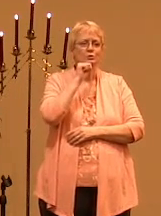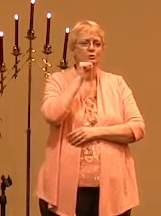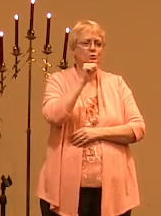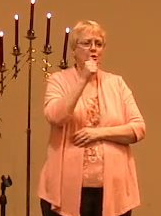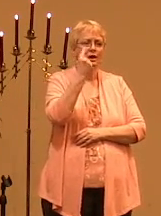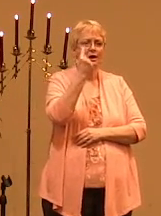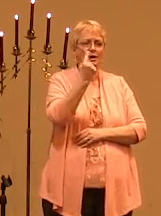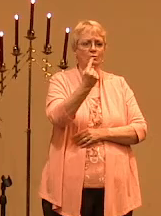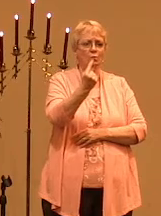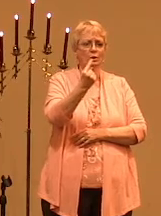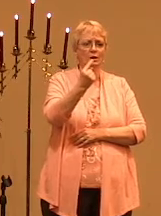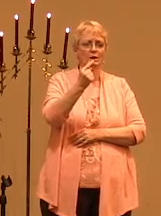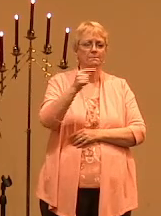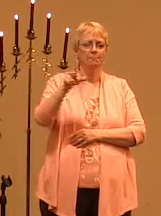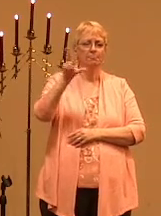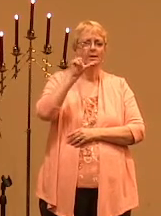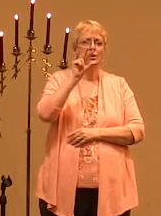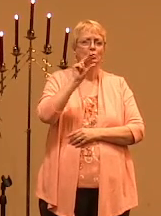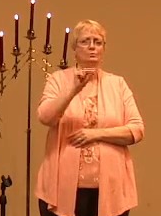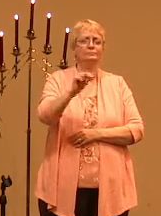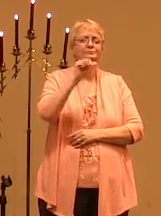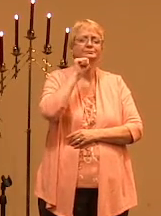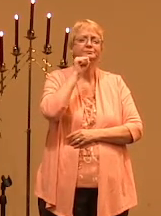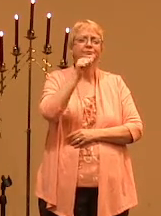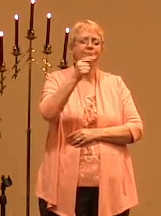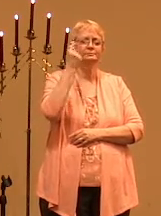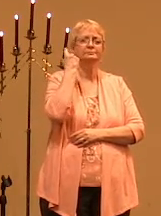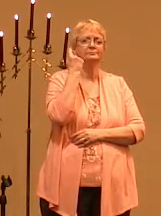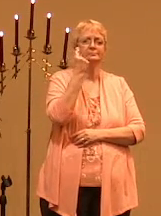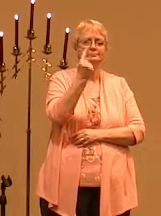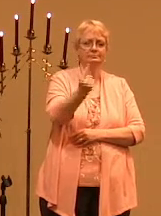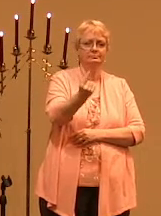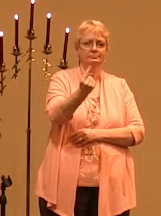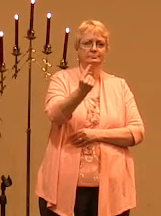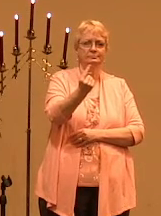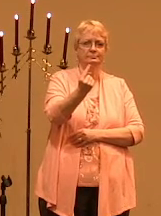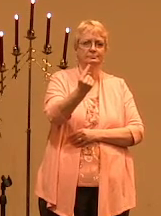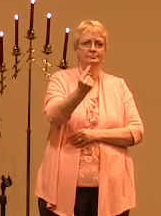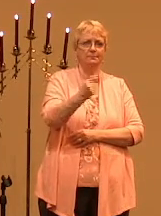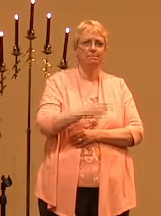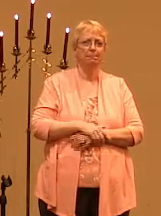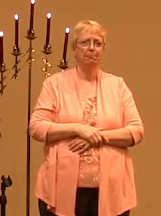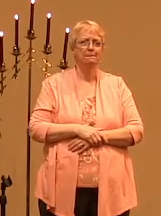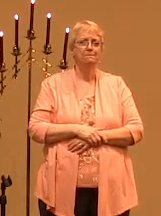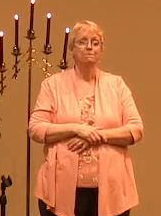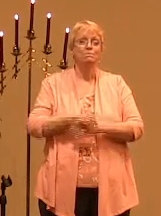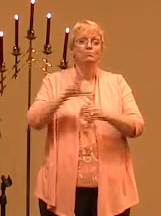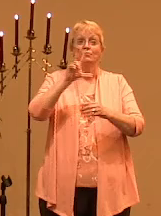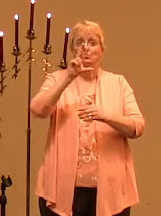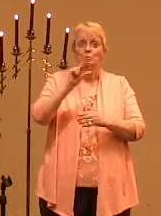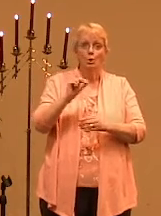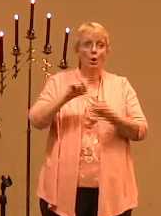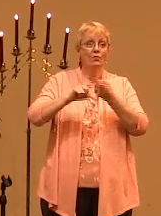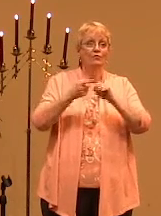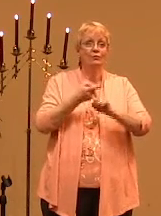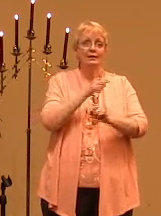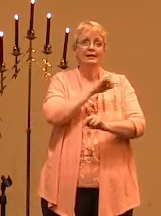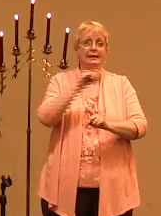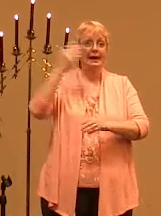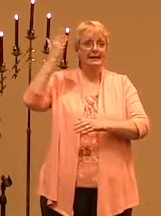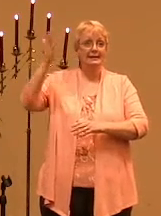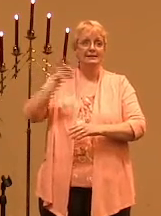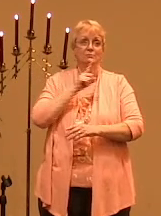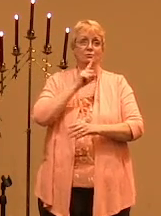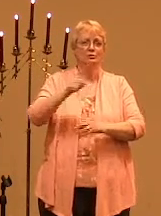No, not one. No, not one. No